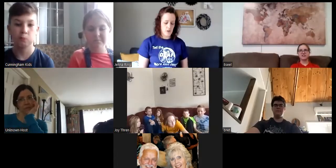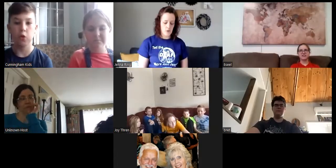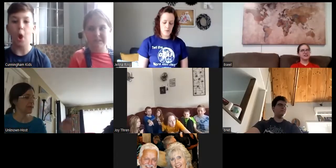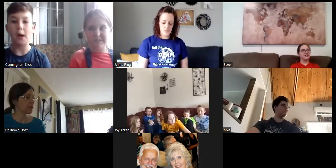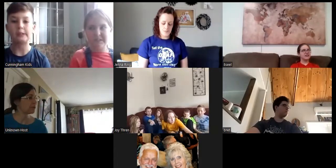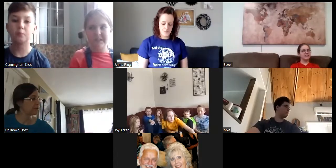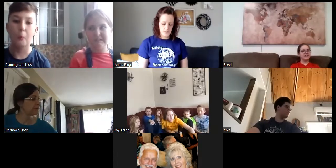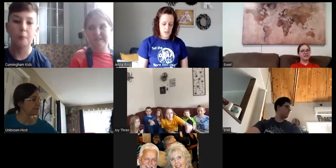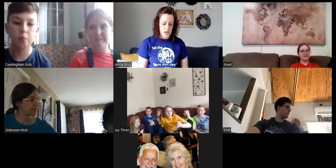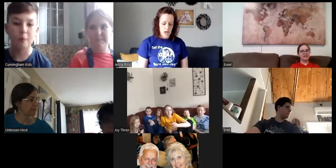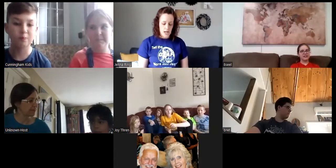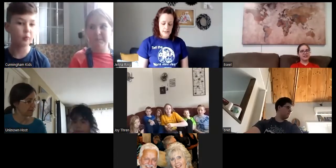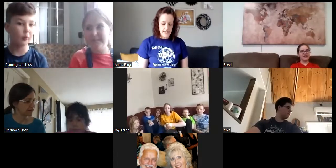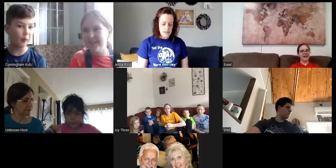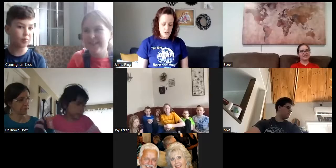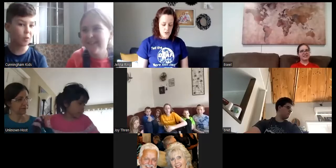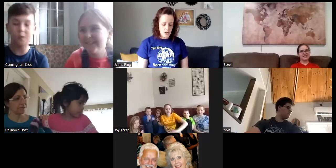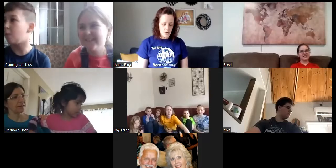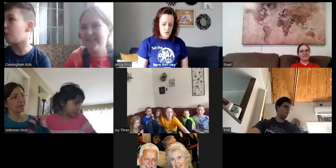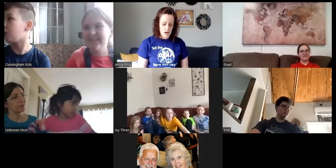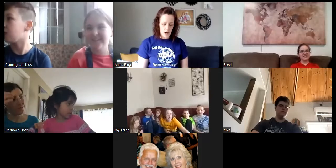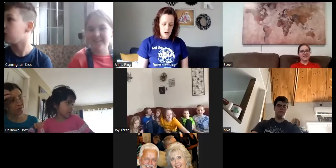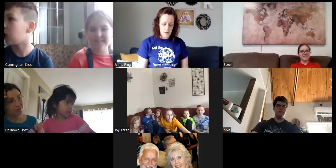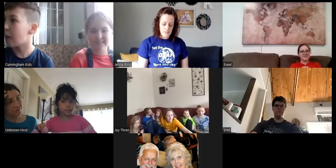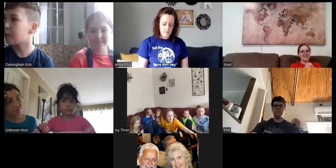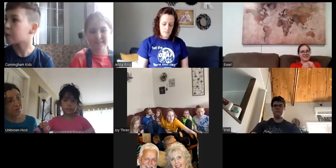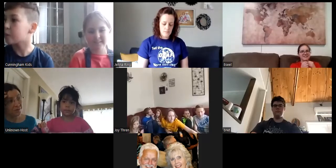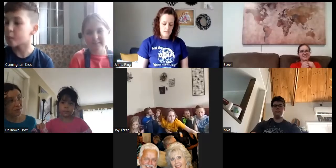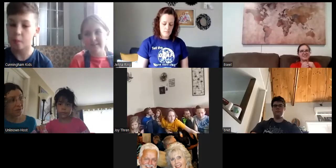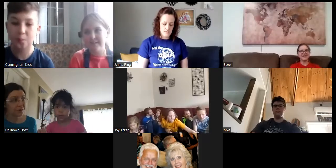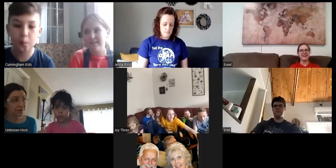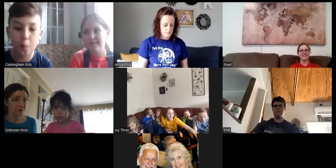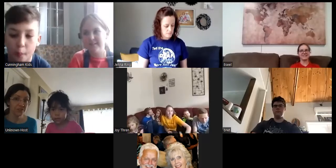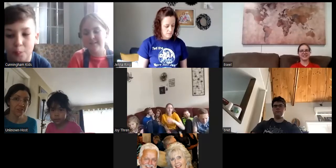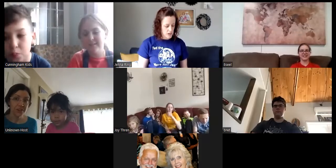quick review. Let's do a